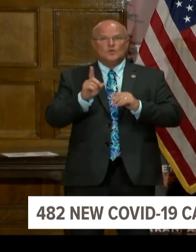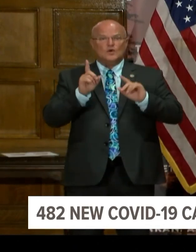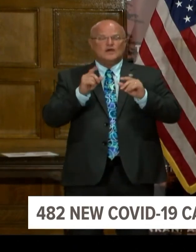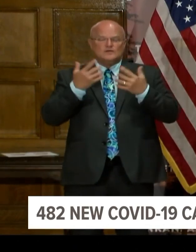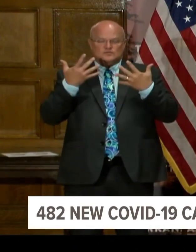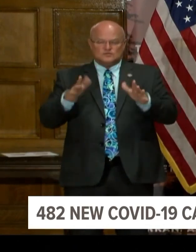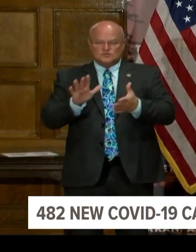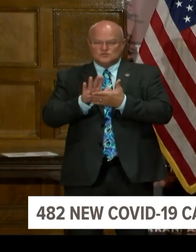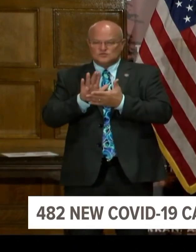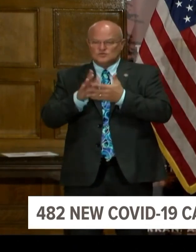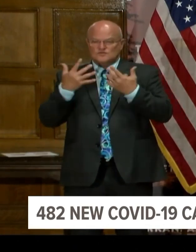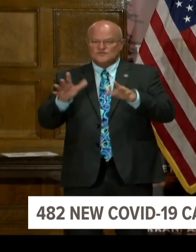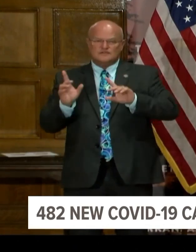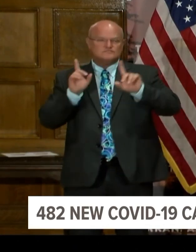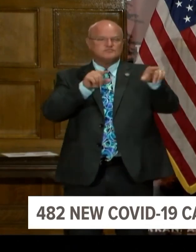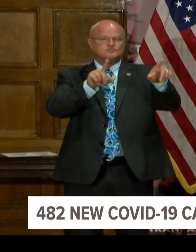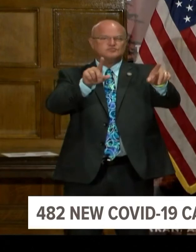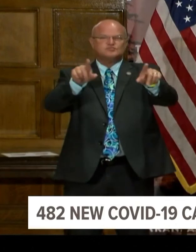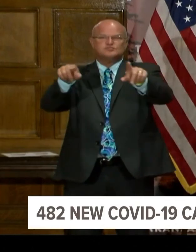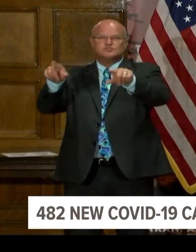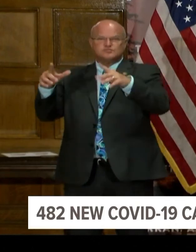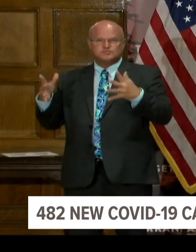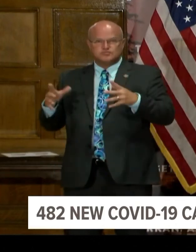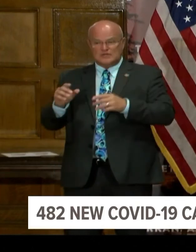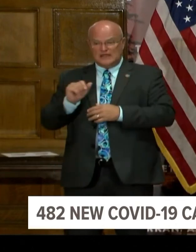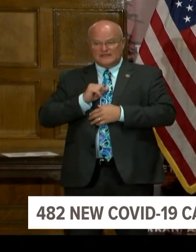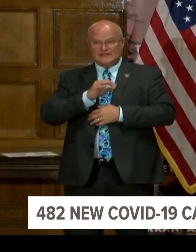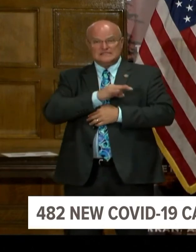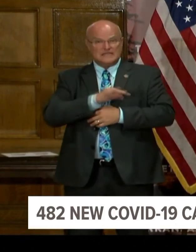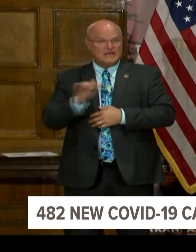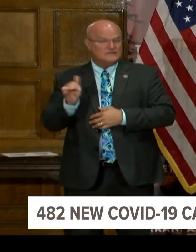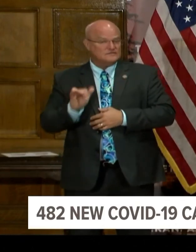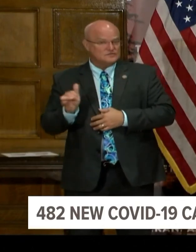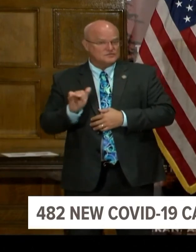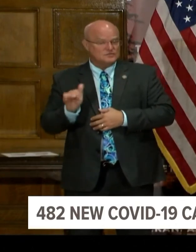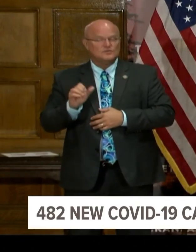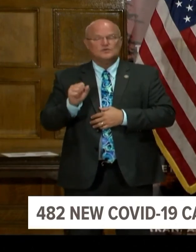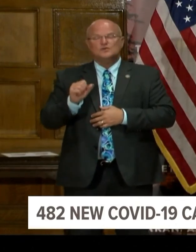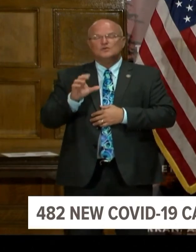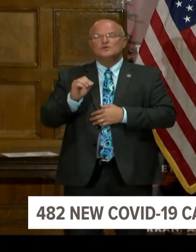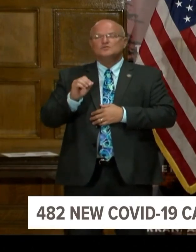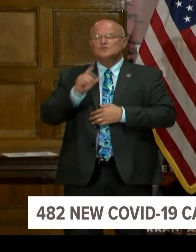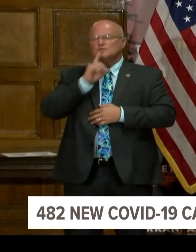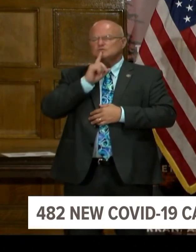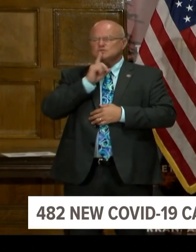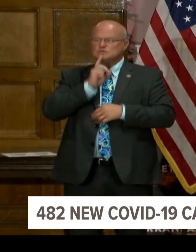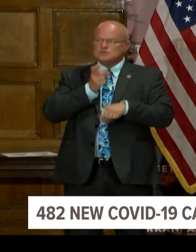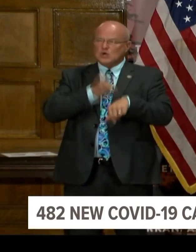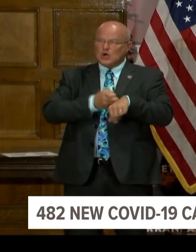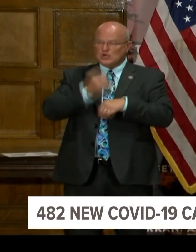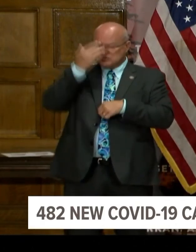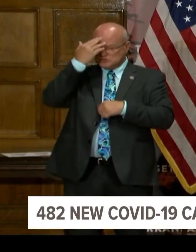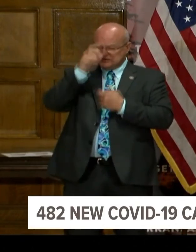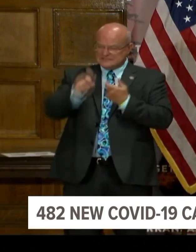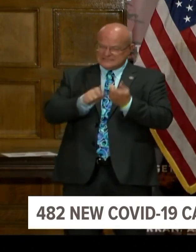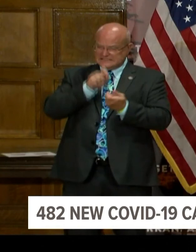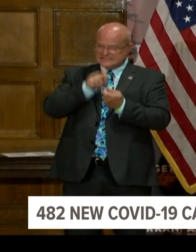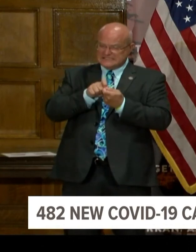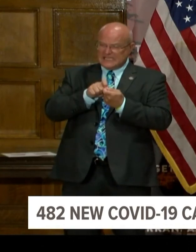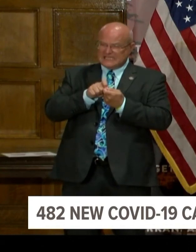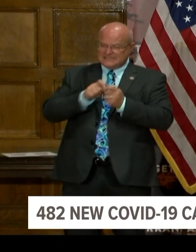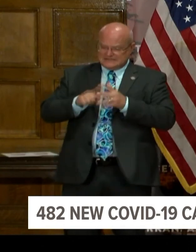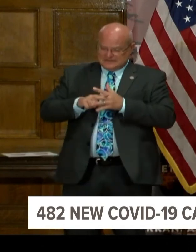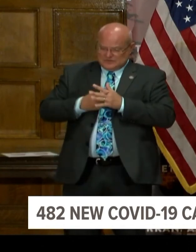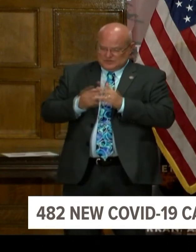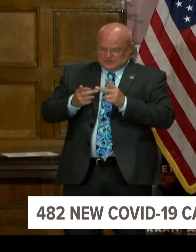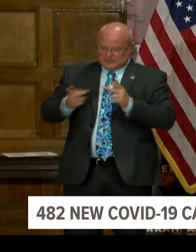after school, both where the students do, but also the staff. And so it's really hard to know exactly